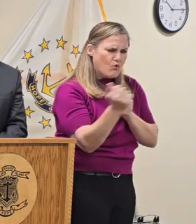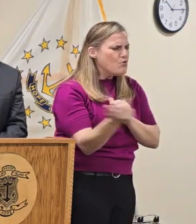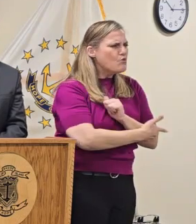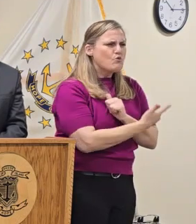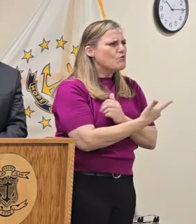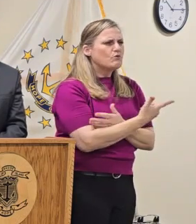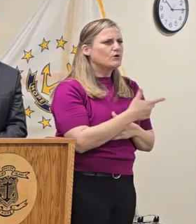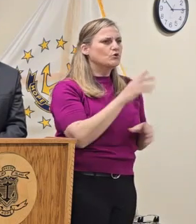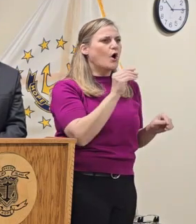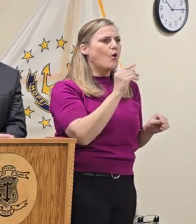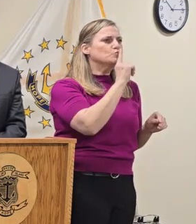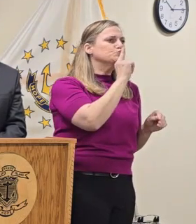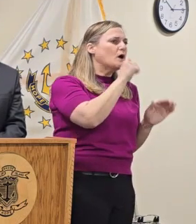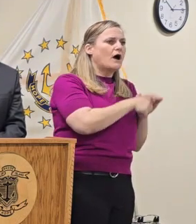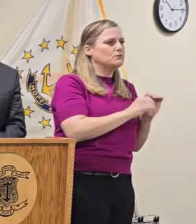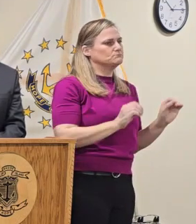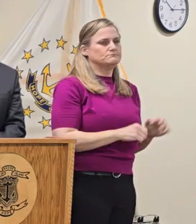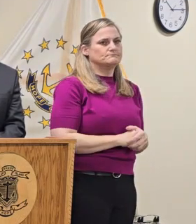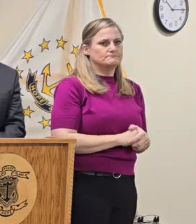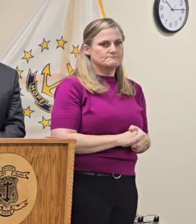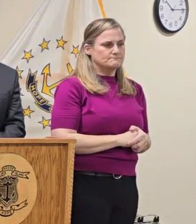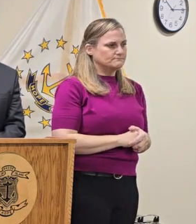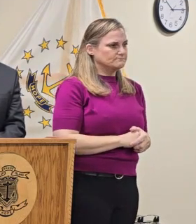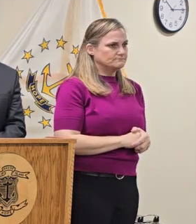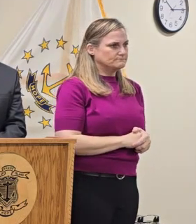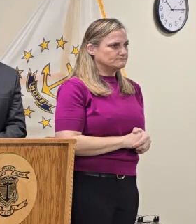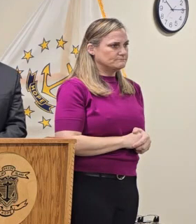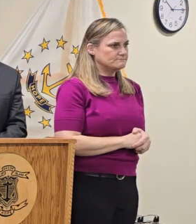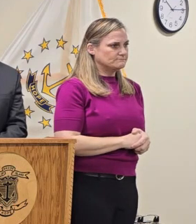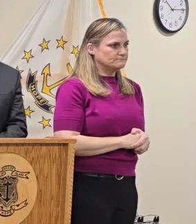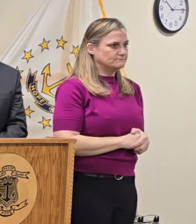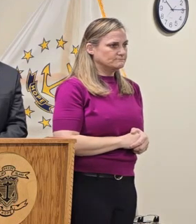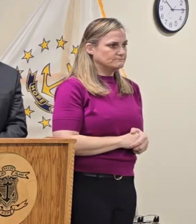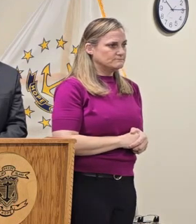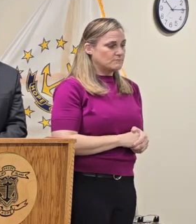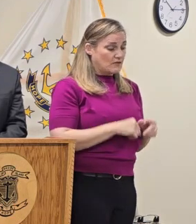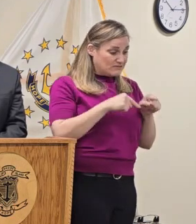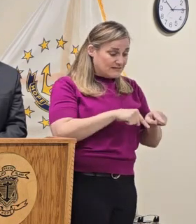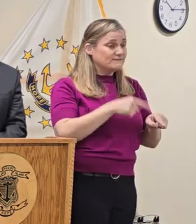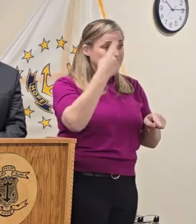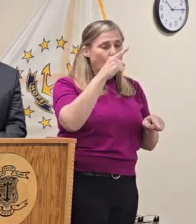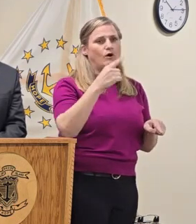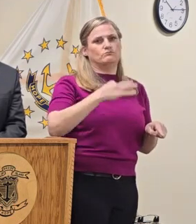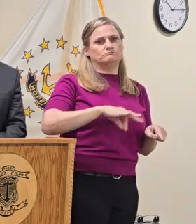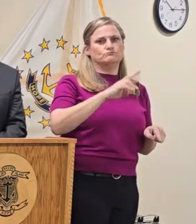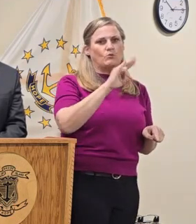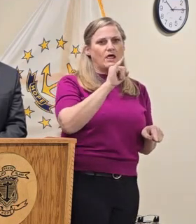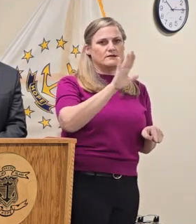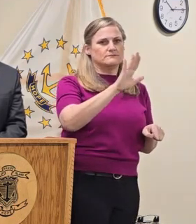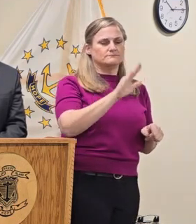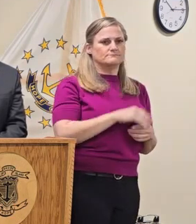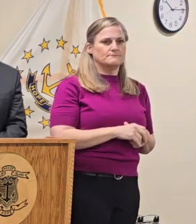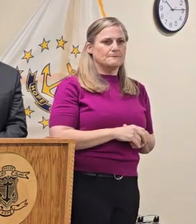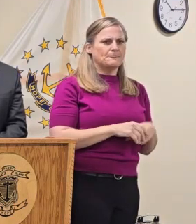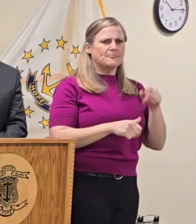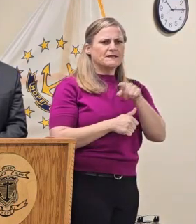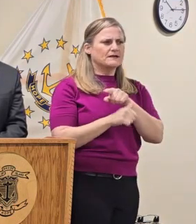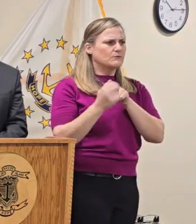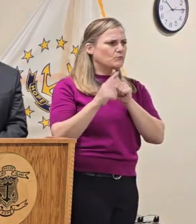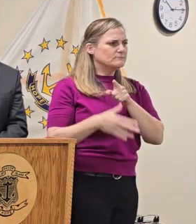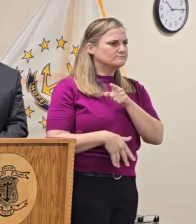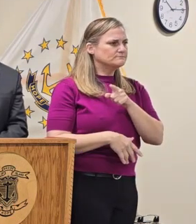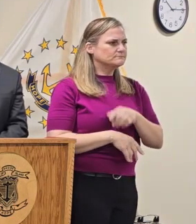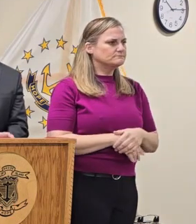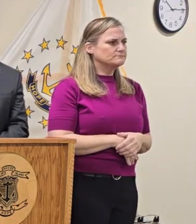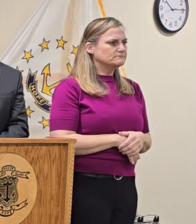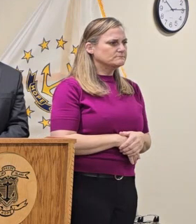option to maximize the opportunity for the taxpayers of Rhode Island. We'll go here to Pat. Governor, the last time the state faced this type of